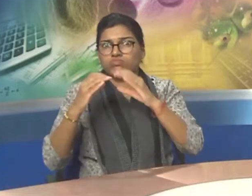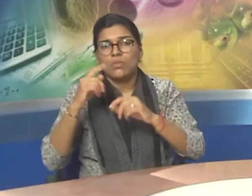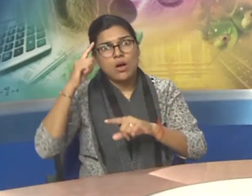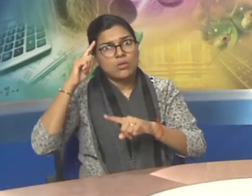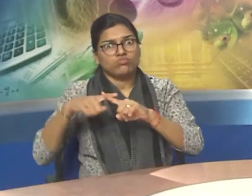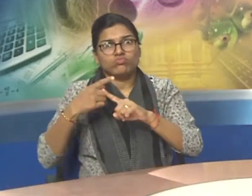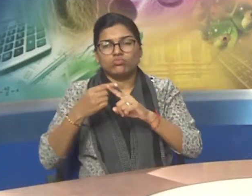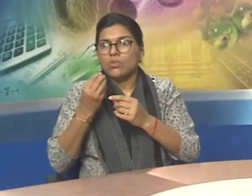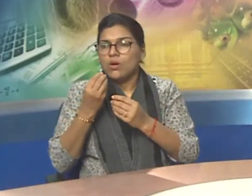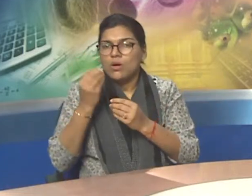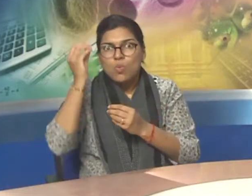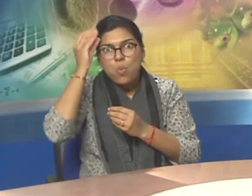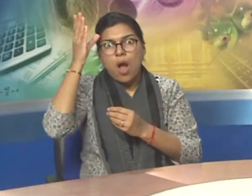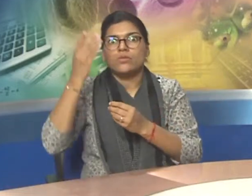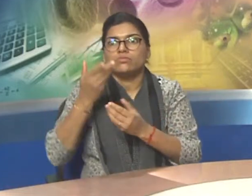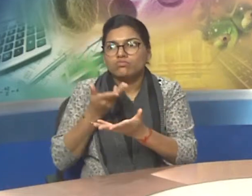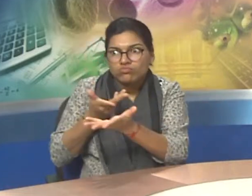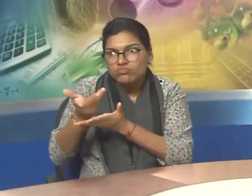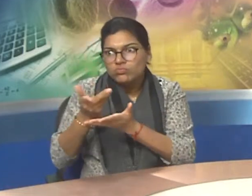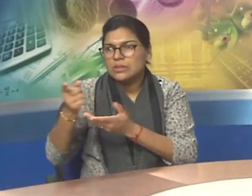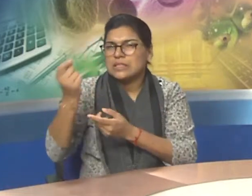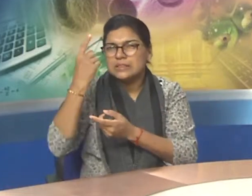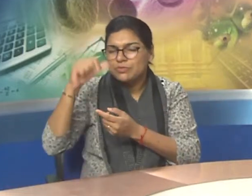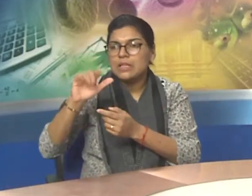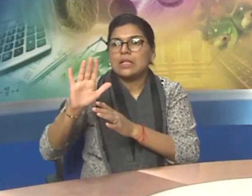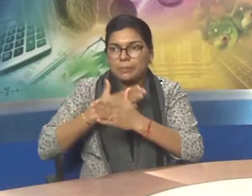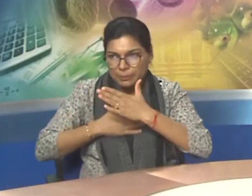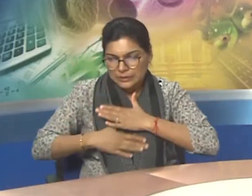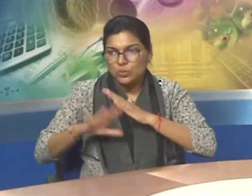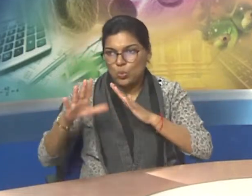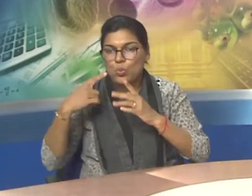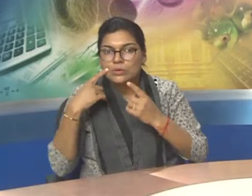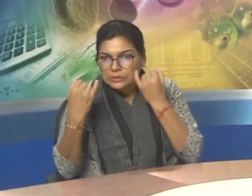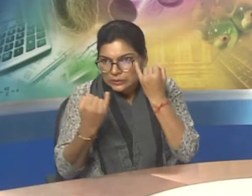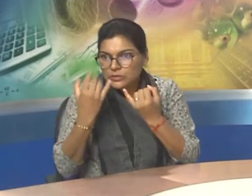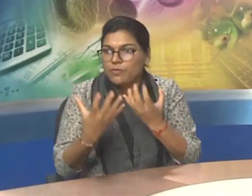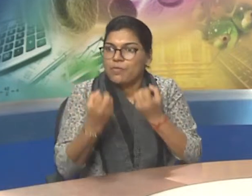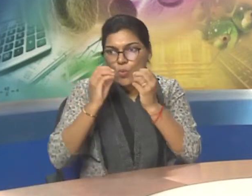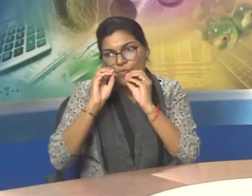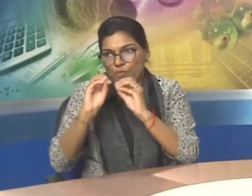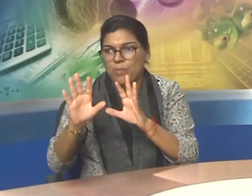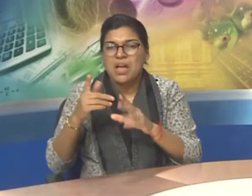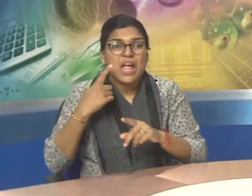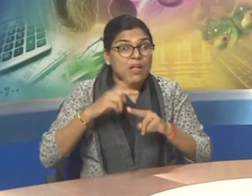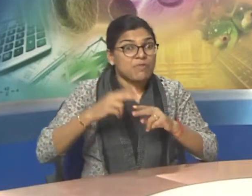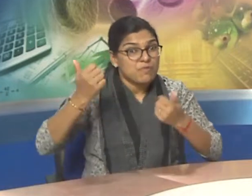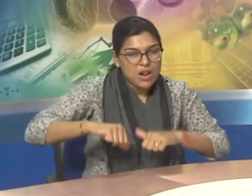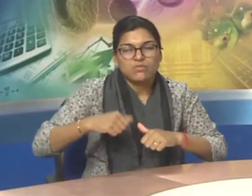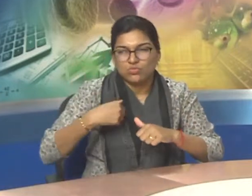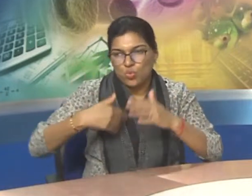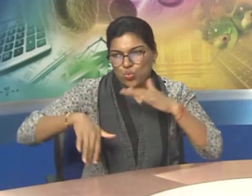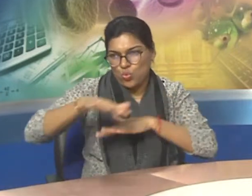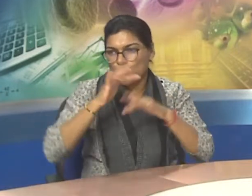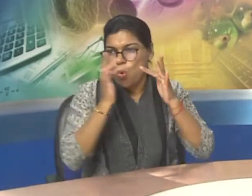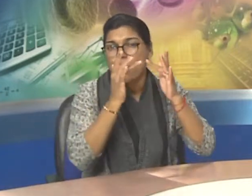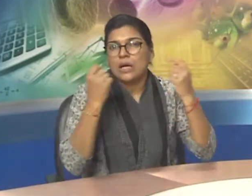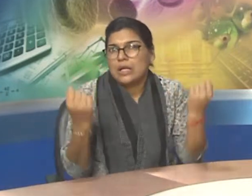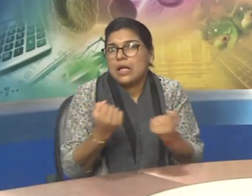law, the library authorities should make all the possible efforts to recruit well